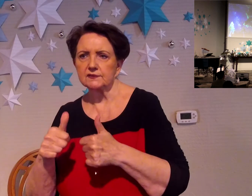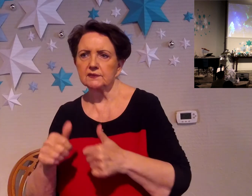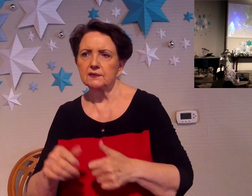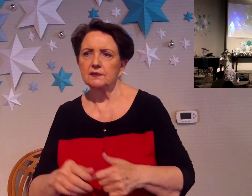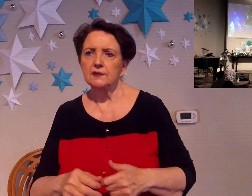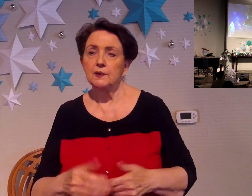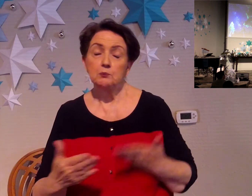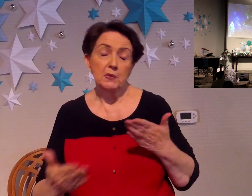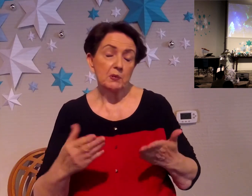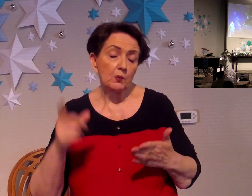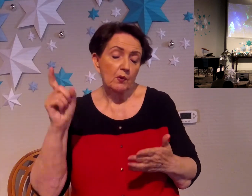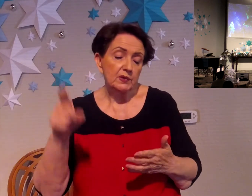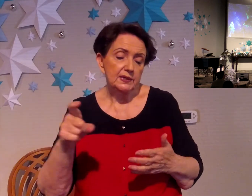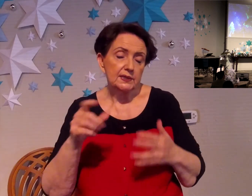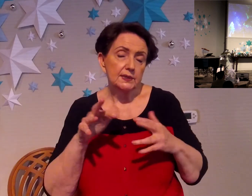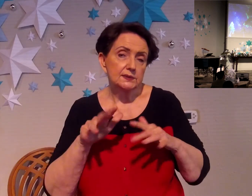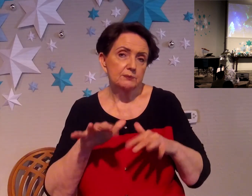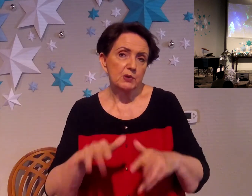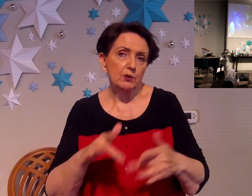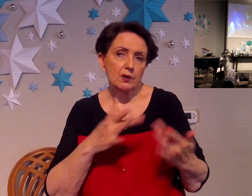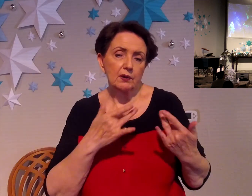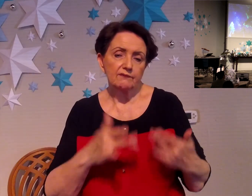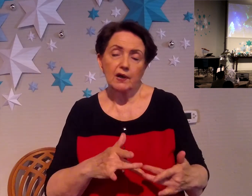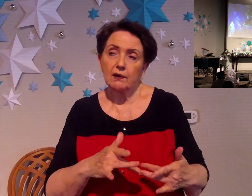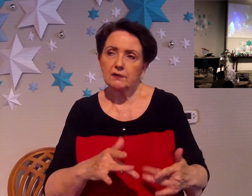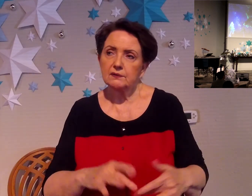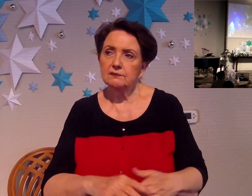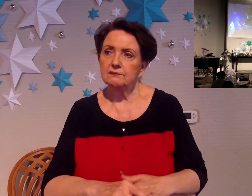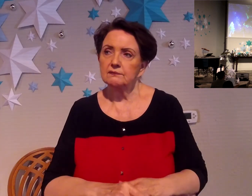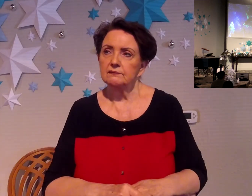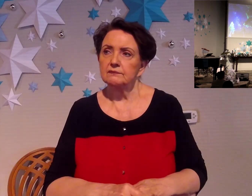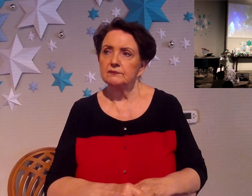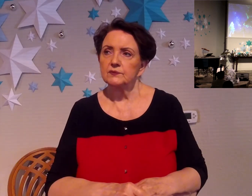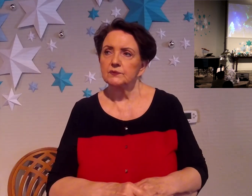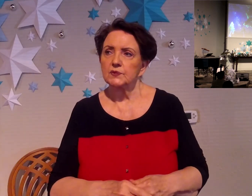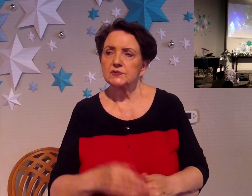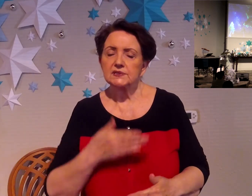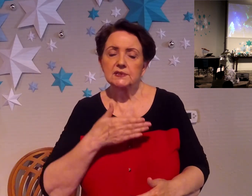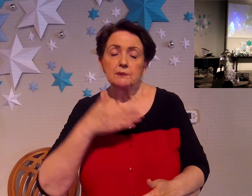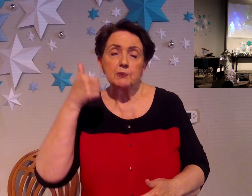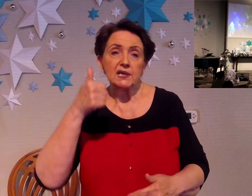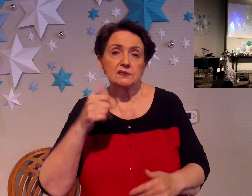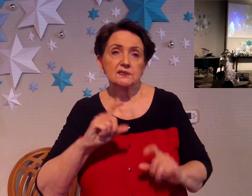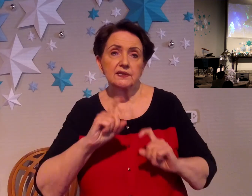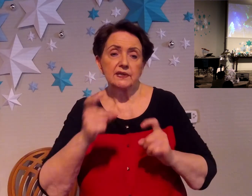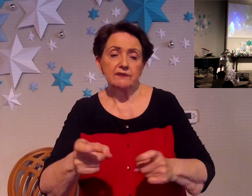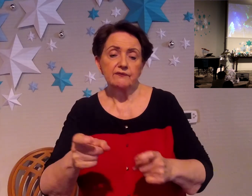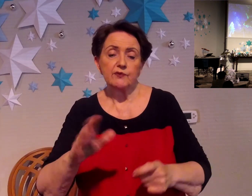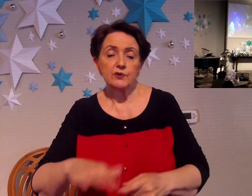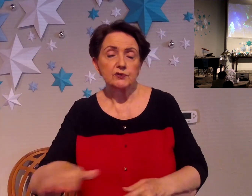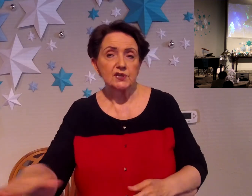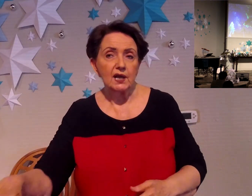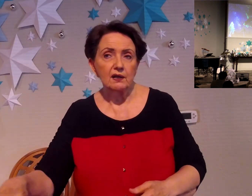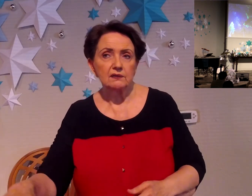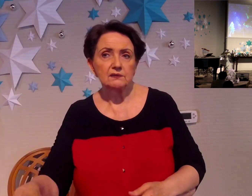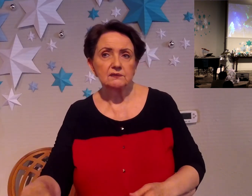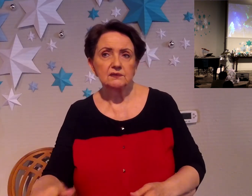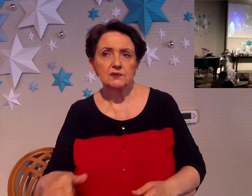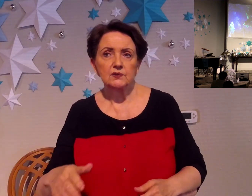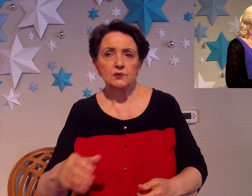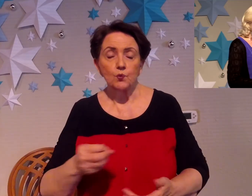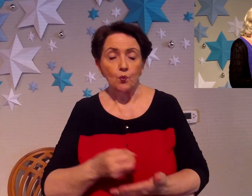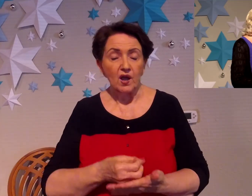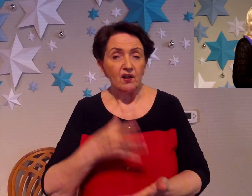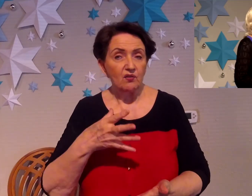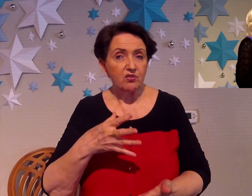is a miracle of the heart. So what is the finest gift you can give your child? Prominence? Never.